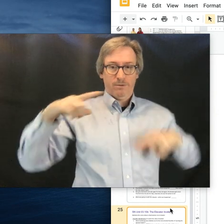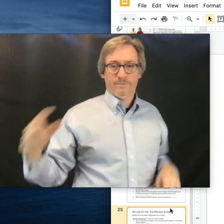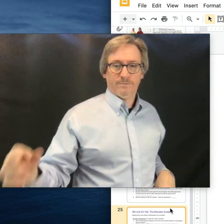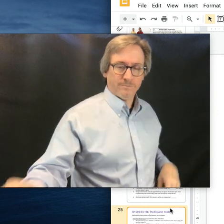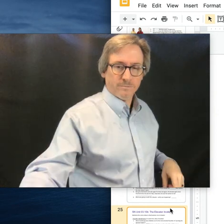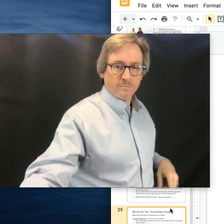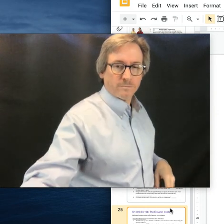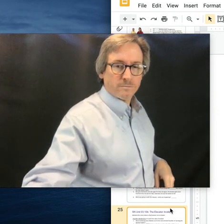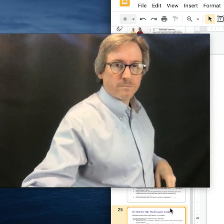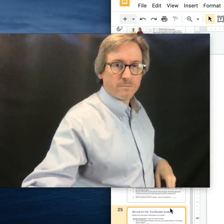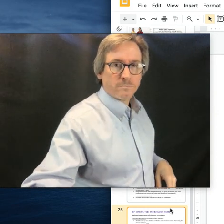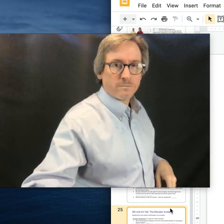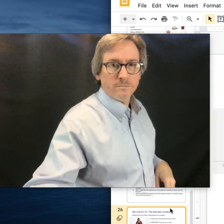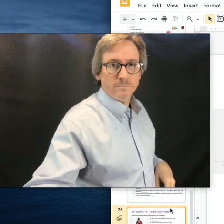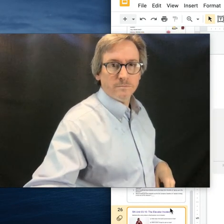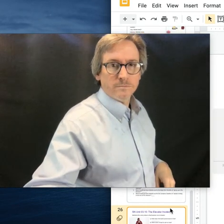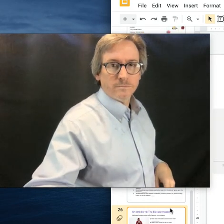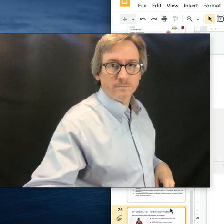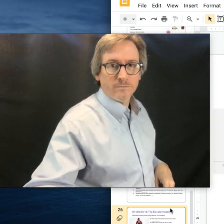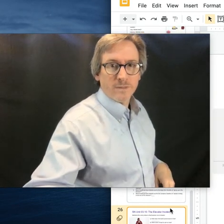vocab.